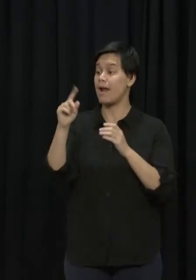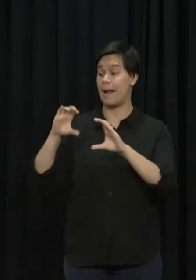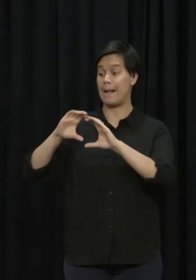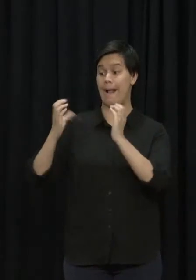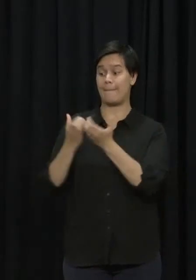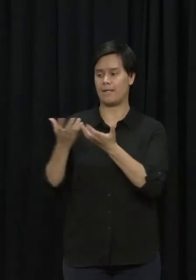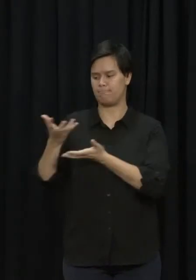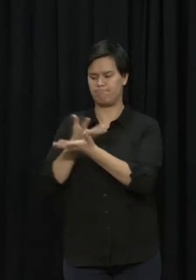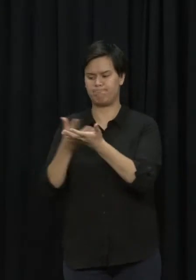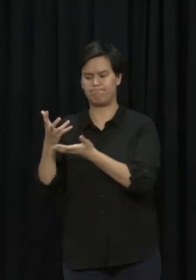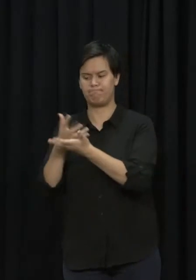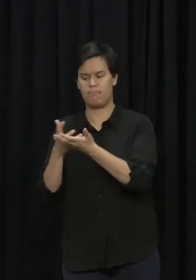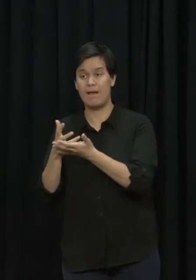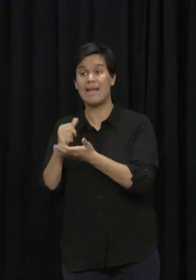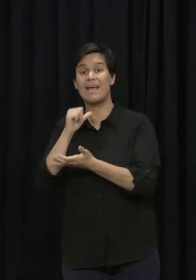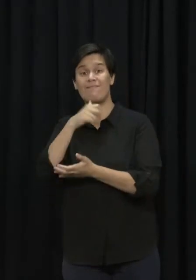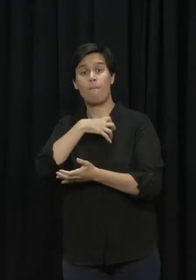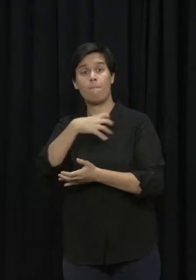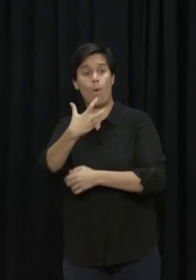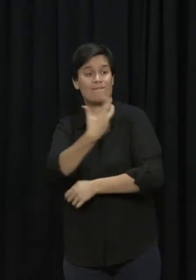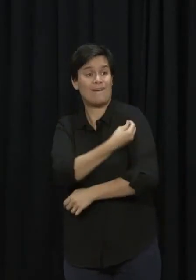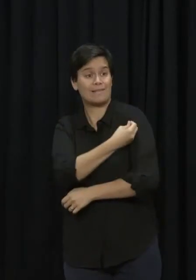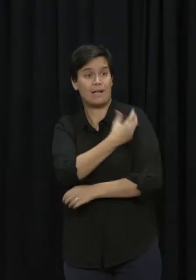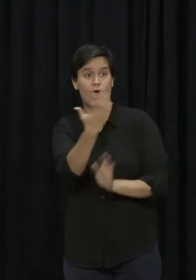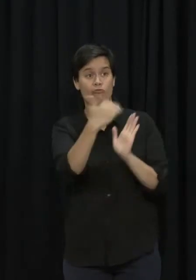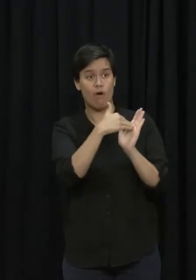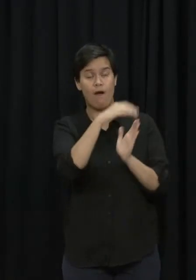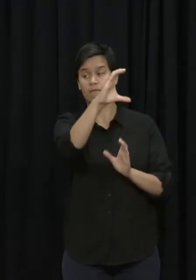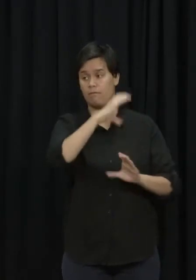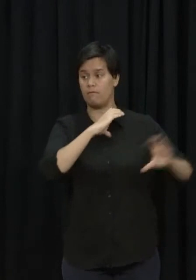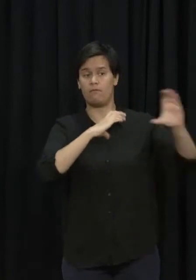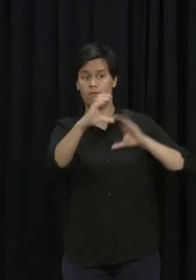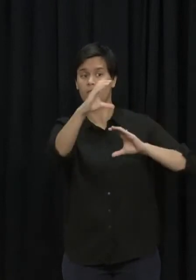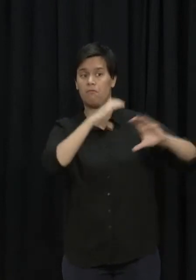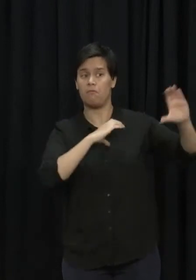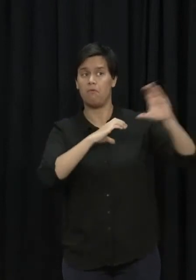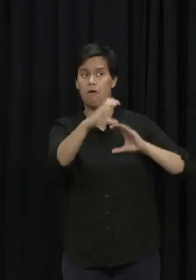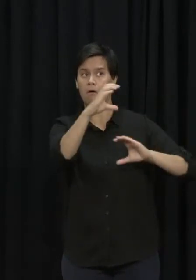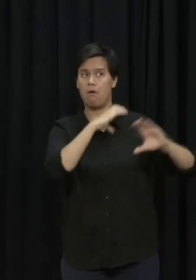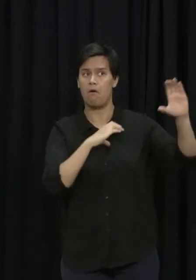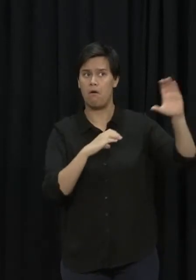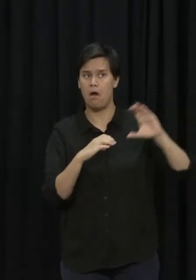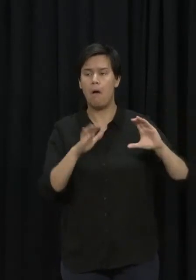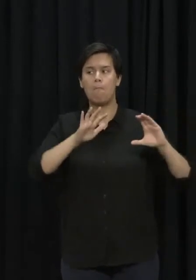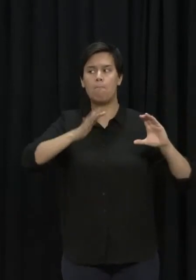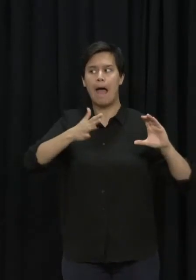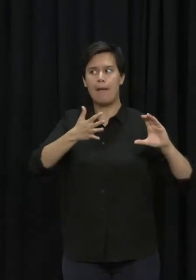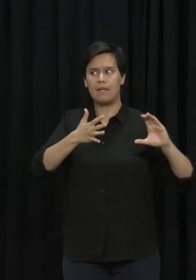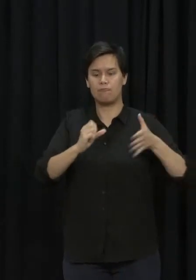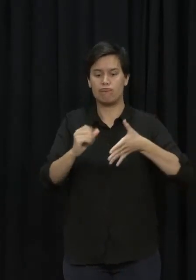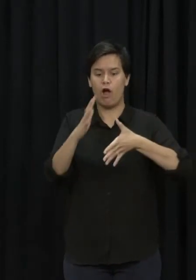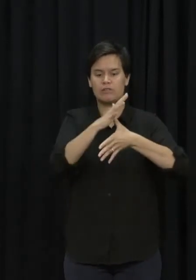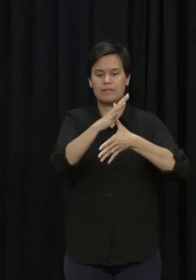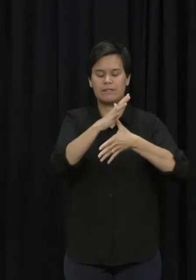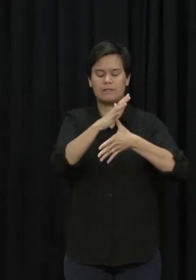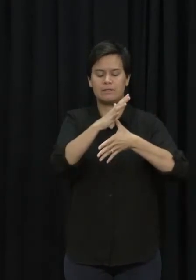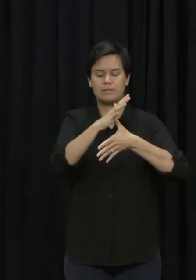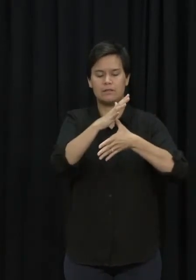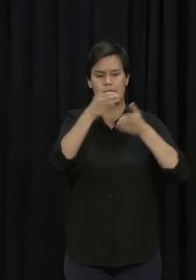have a higher number of vaccines available, at what point do we just start using quite open